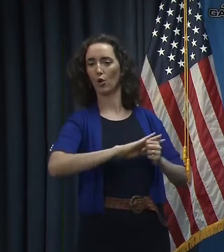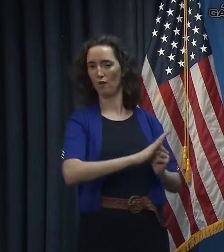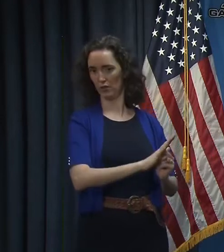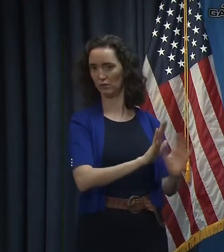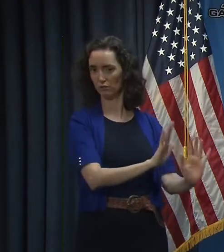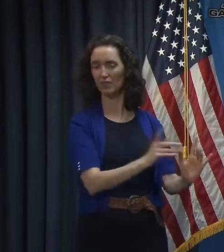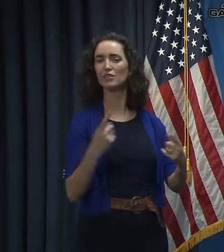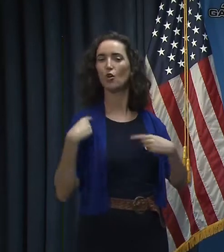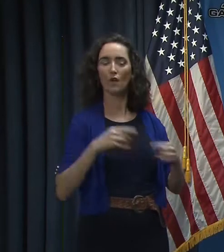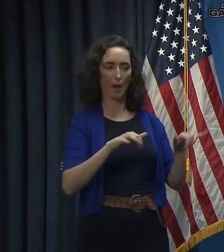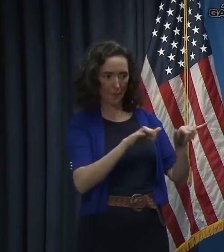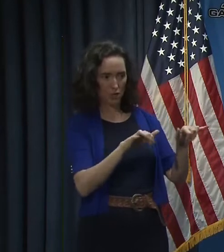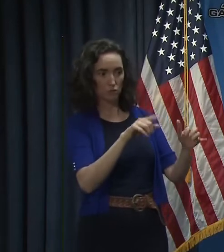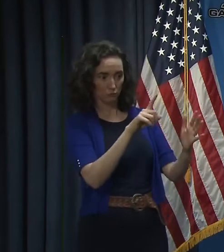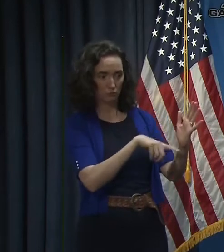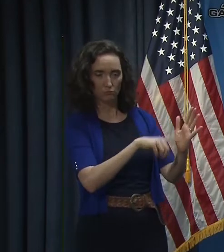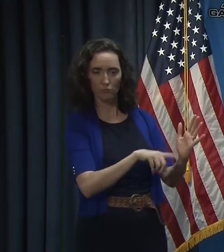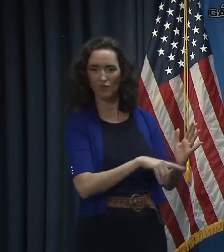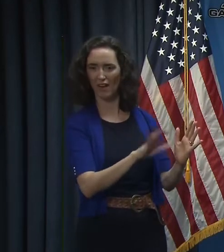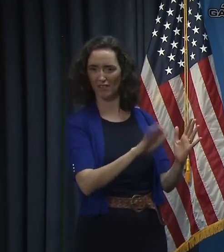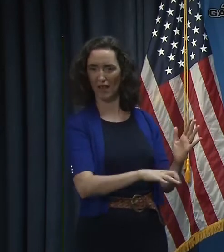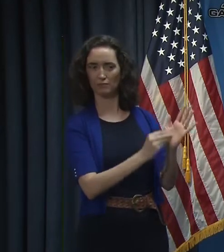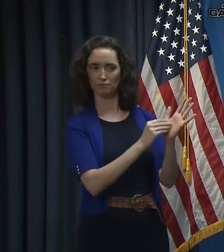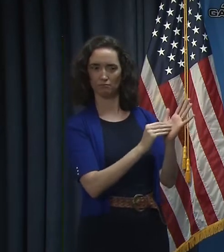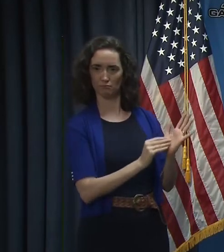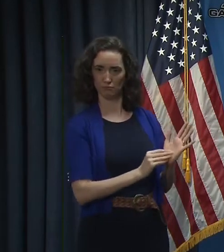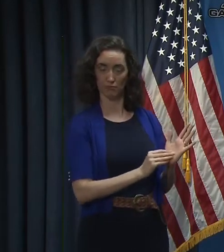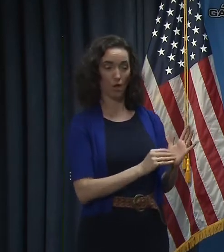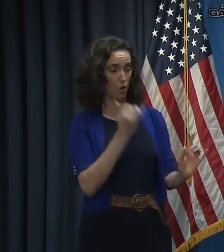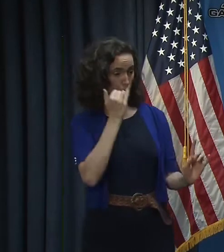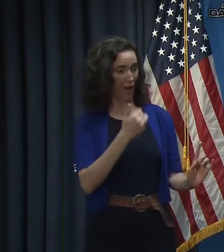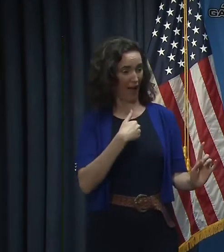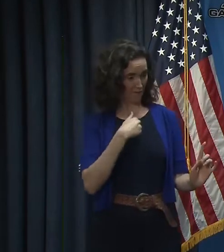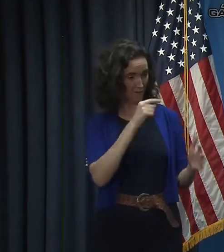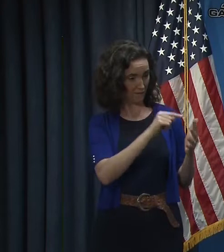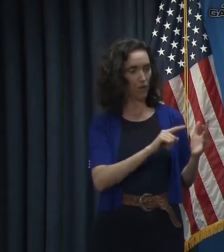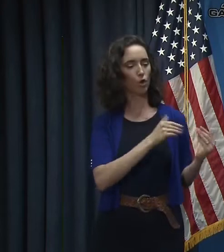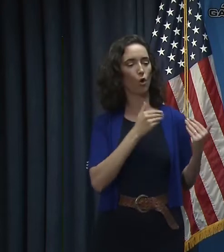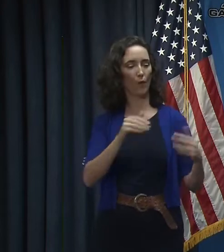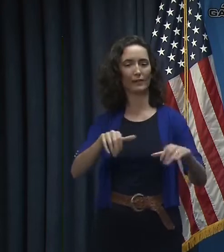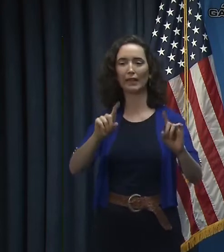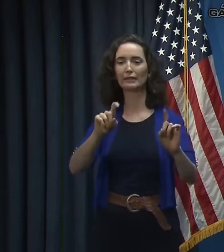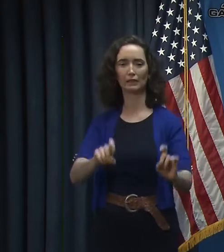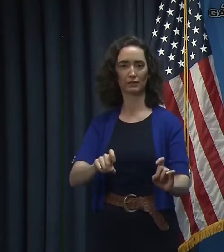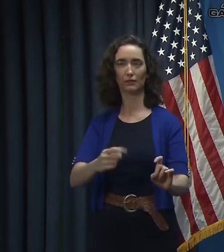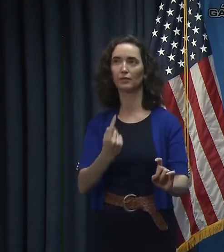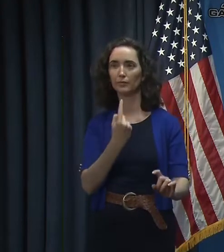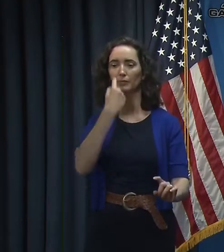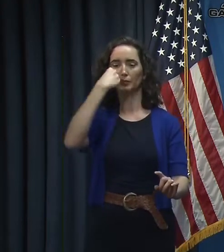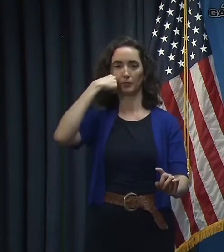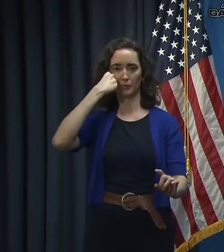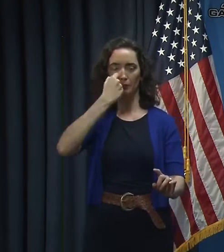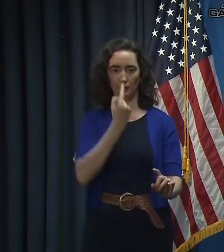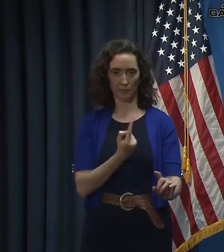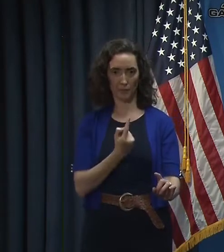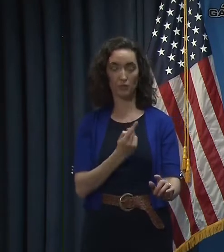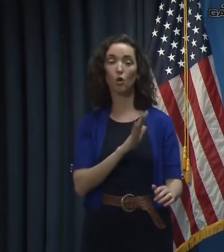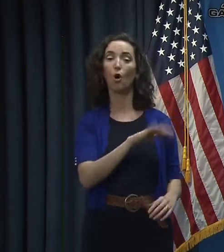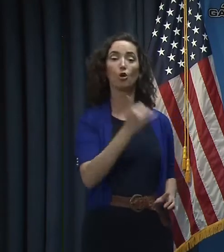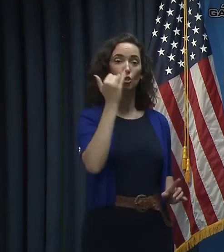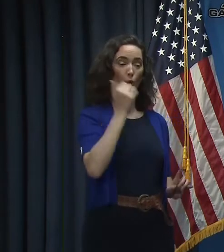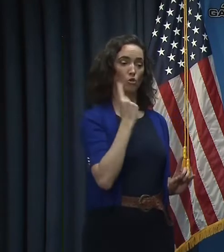Next, somebody with those symptoms should go on to get tested. And what we would then see is that if somebody actually has COVID-19, they should show up as one of